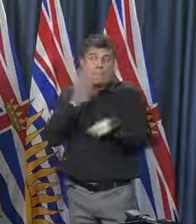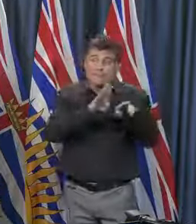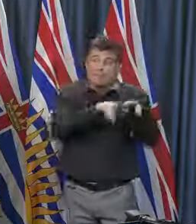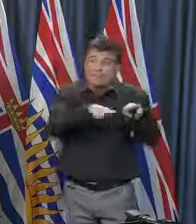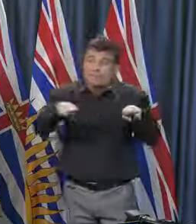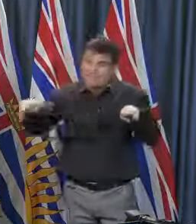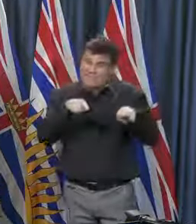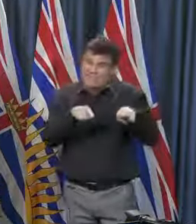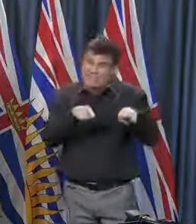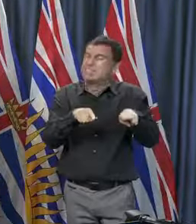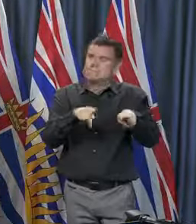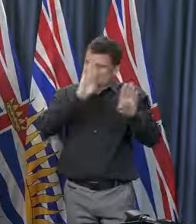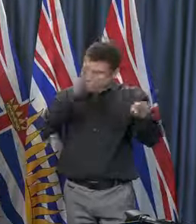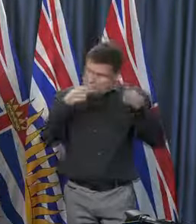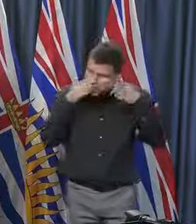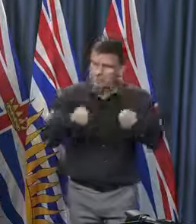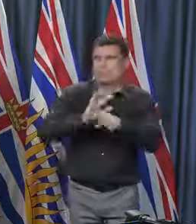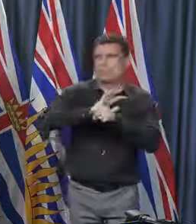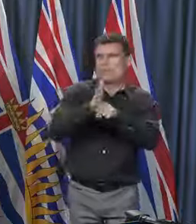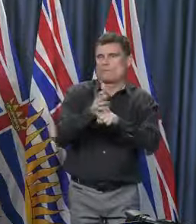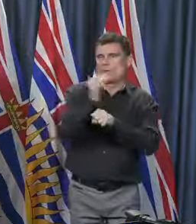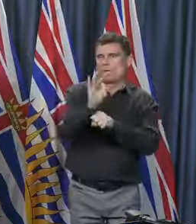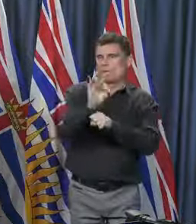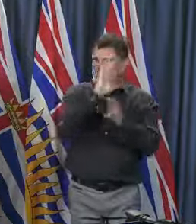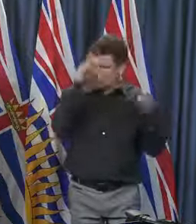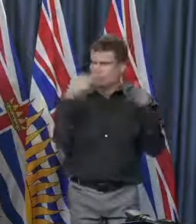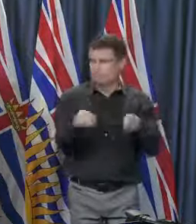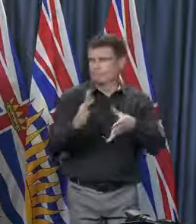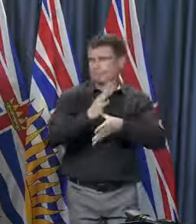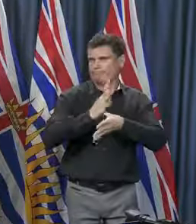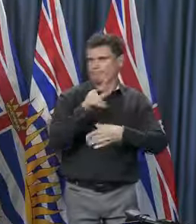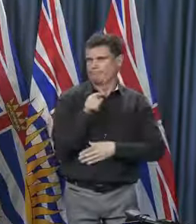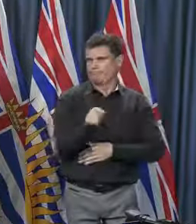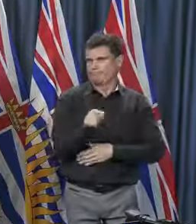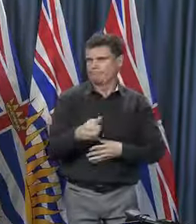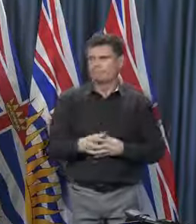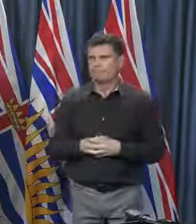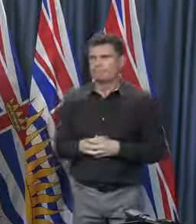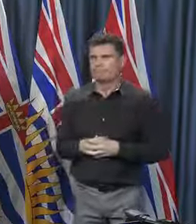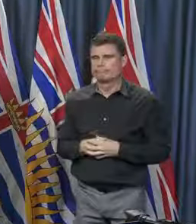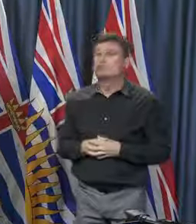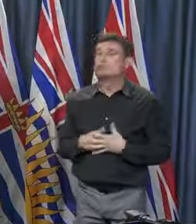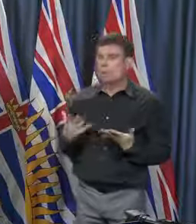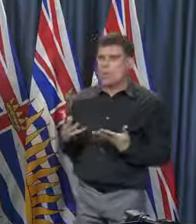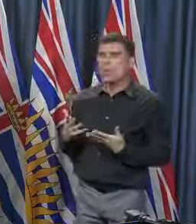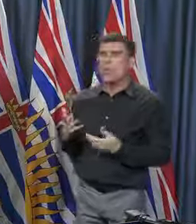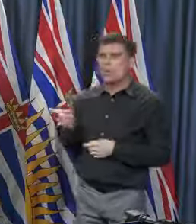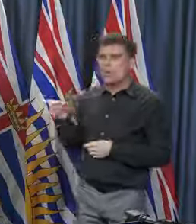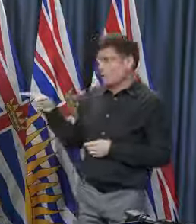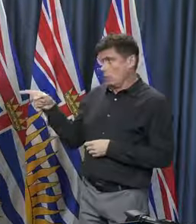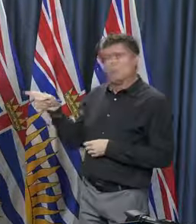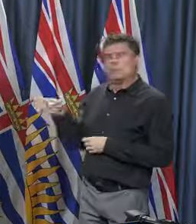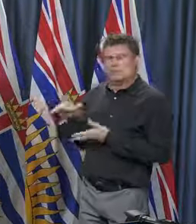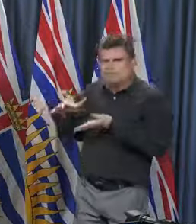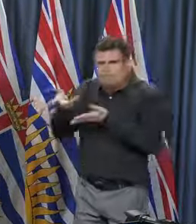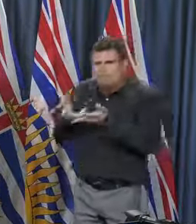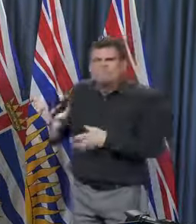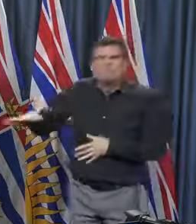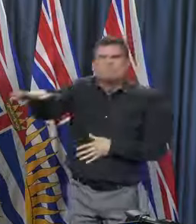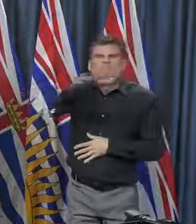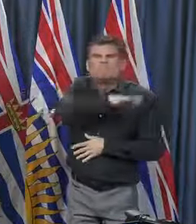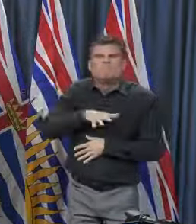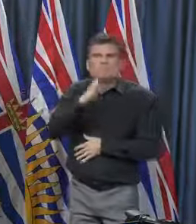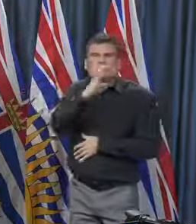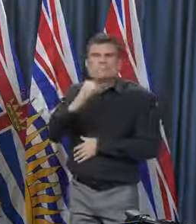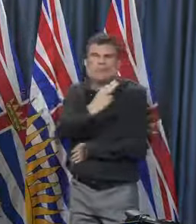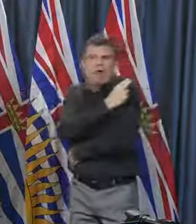the extraordinary staff who provides scheduled surgeries in the province to ensure that they are moved over to support